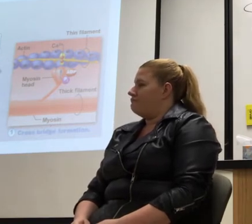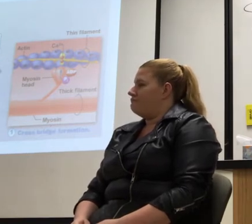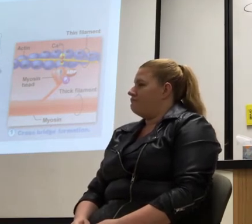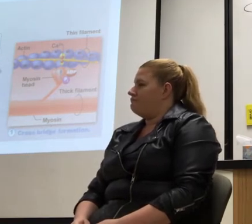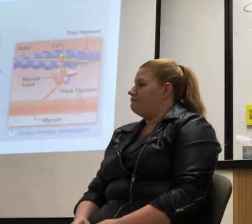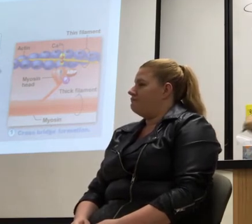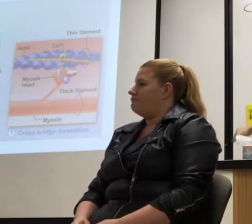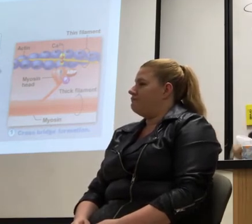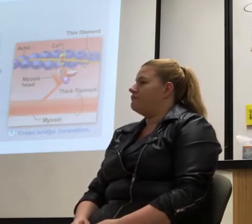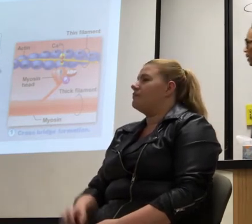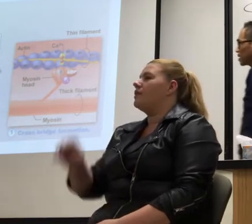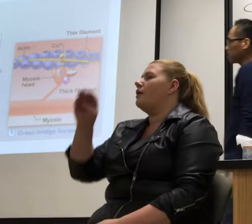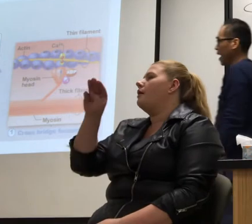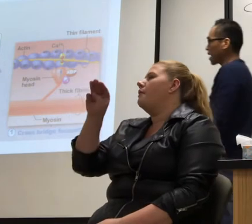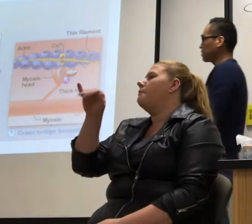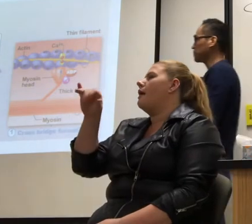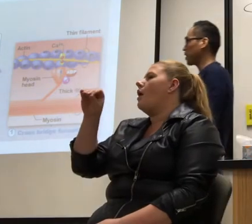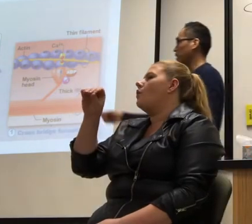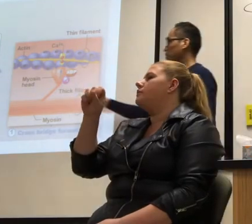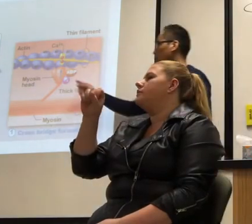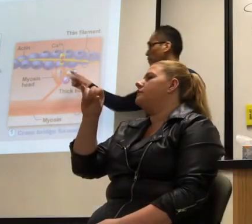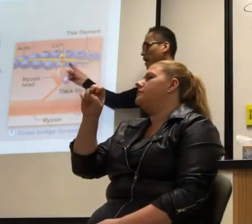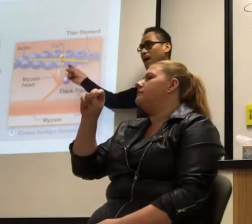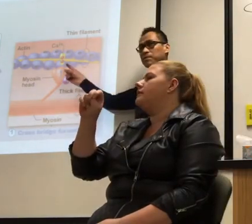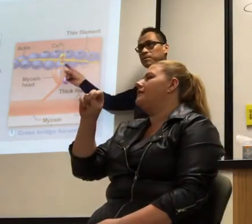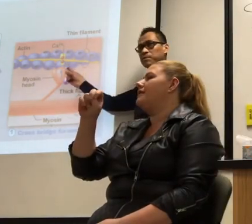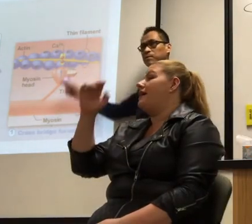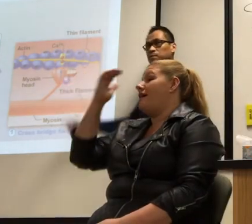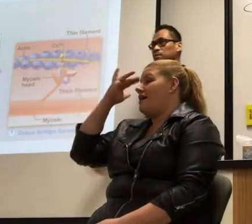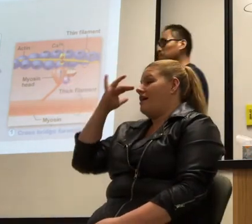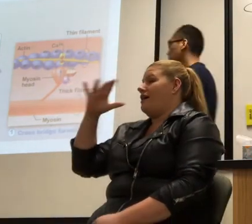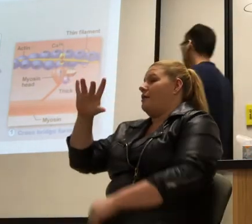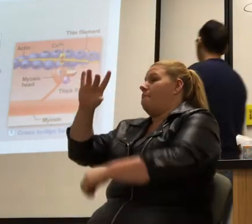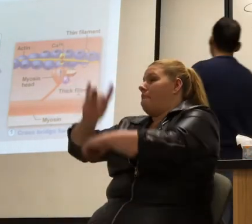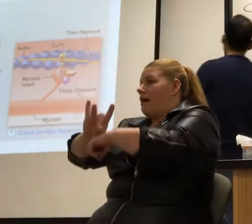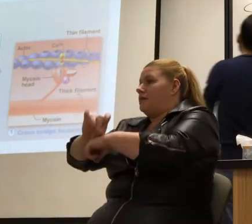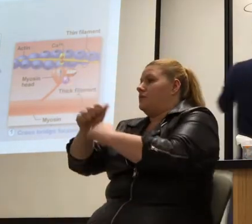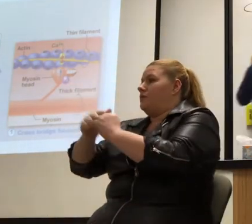It's when the myosin head binds the active site on the actin.